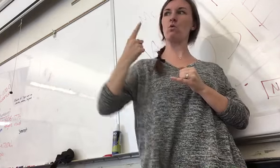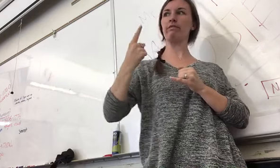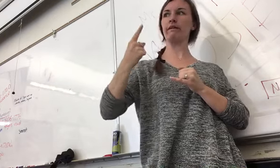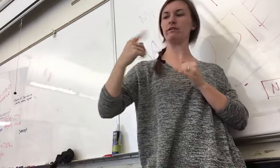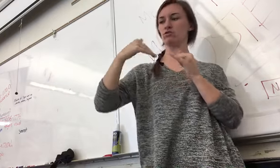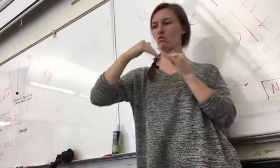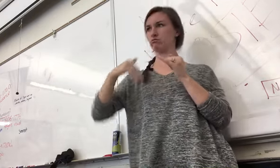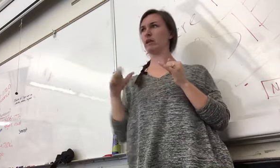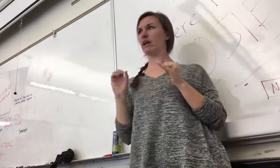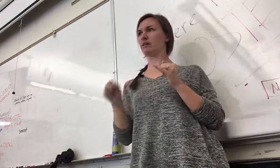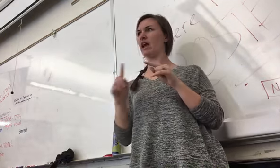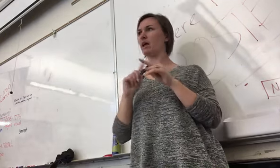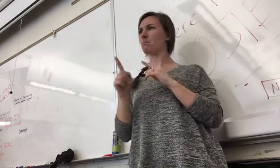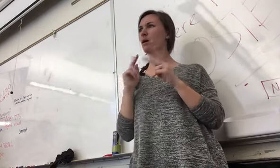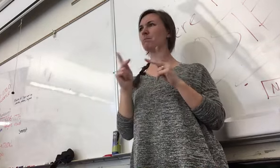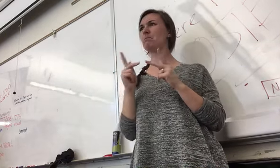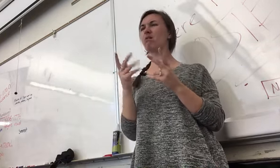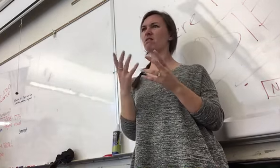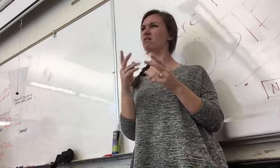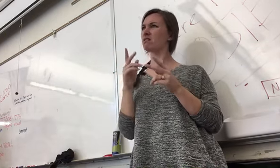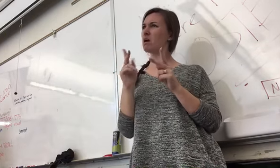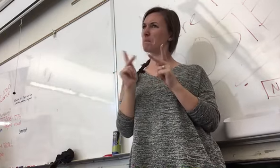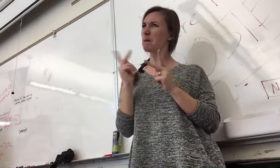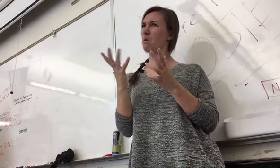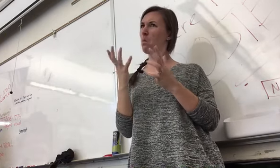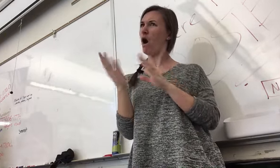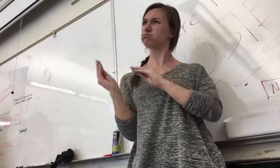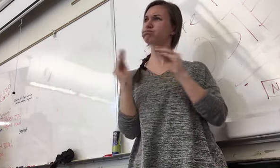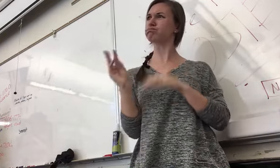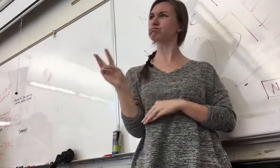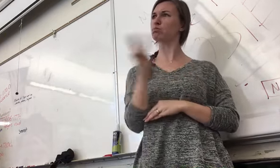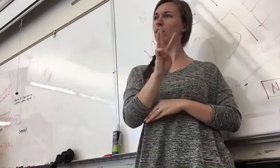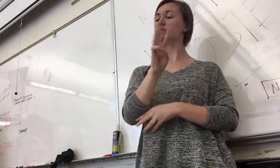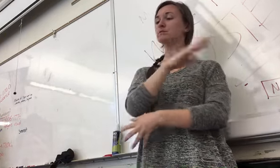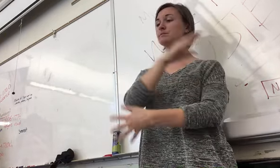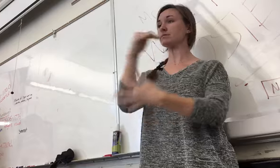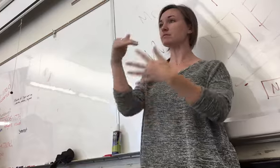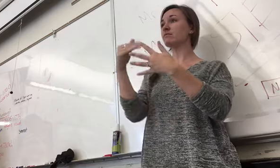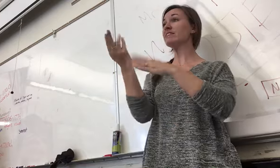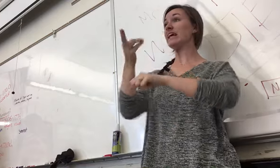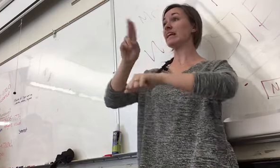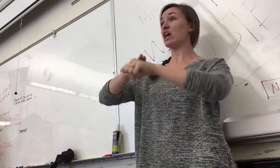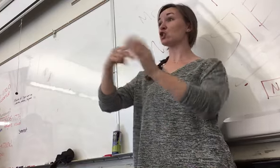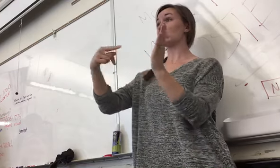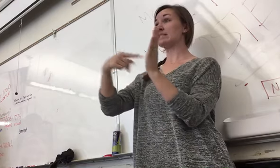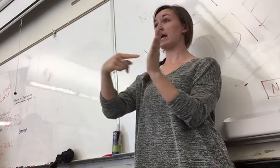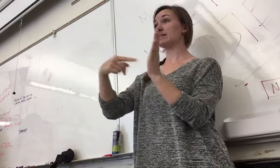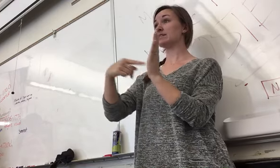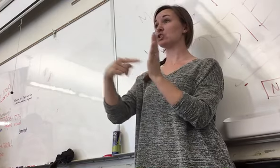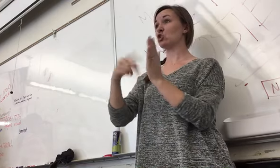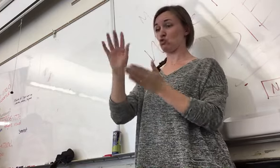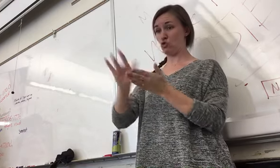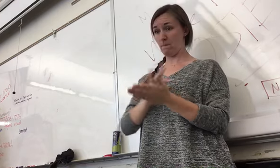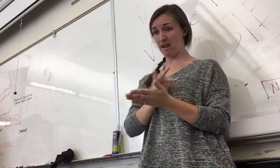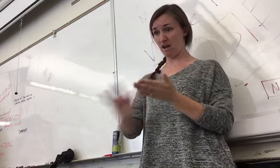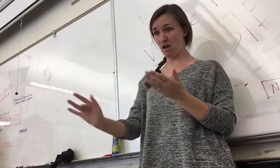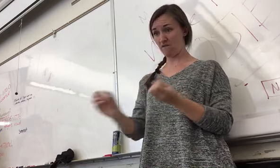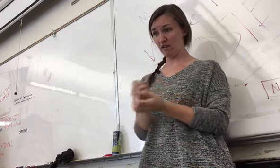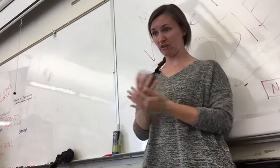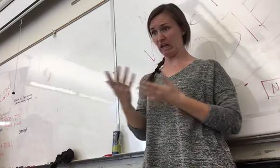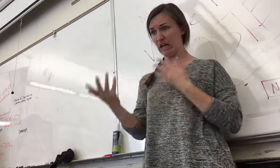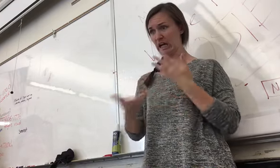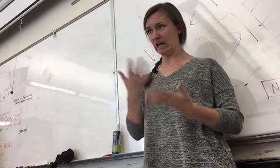1763. Massive increase of debt, national debt. In order to pay off that, they're not going to increase their